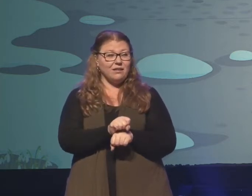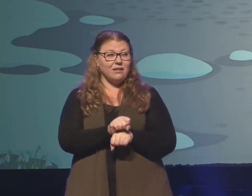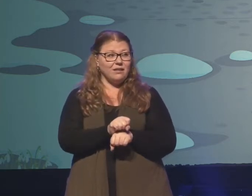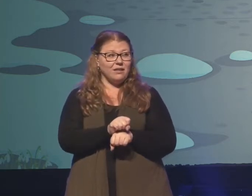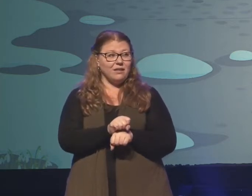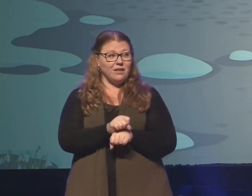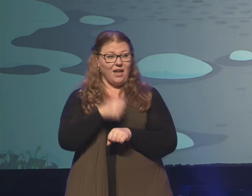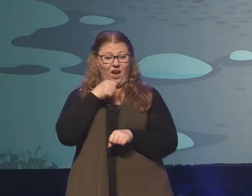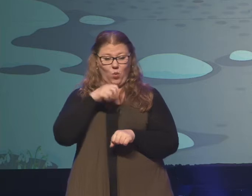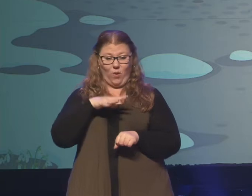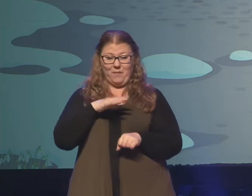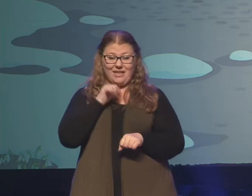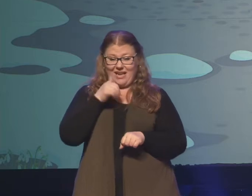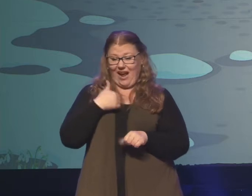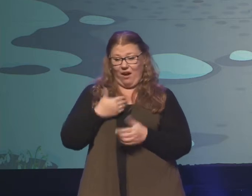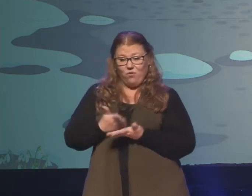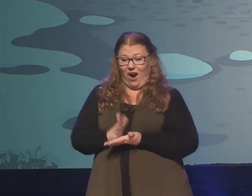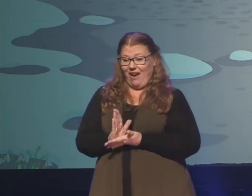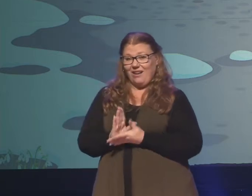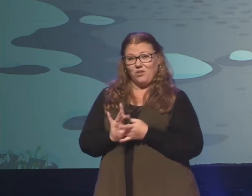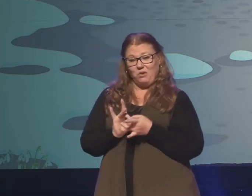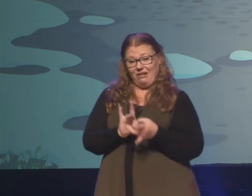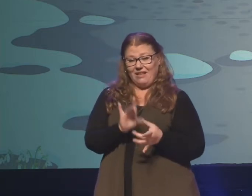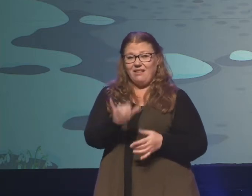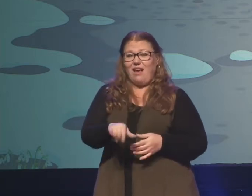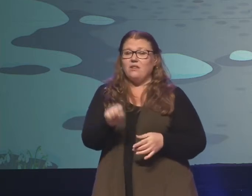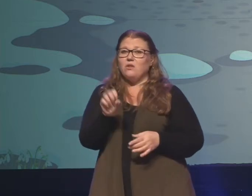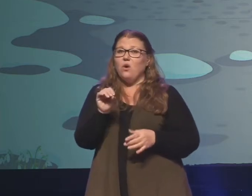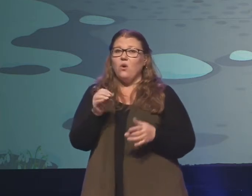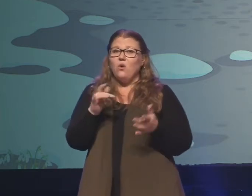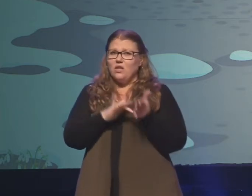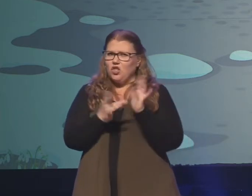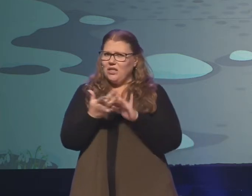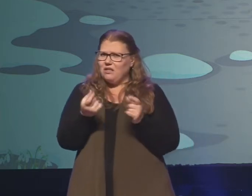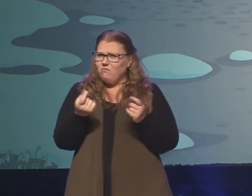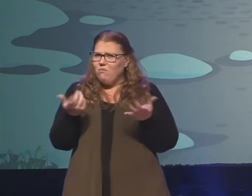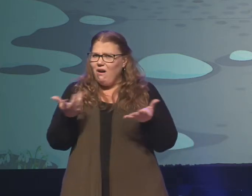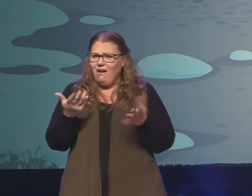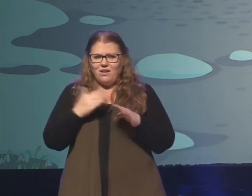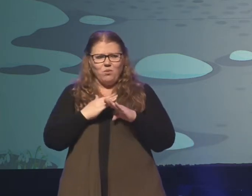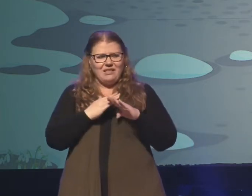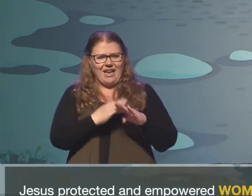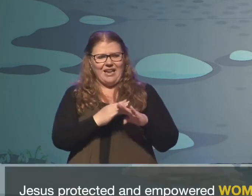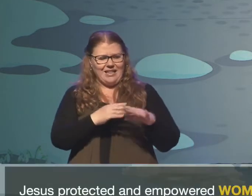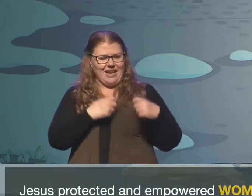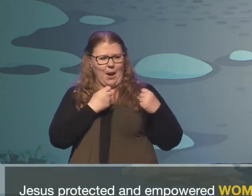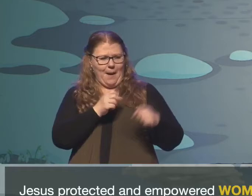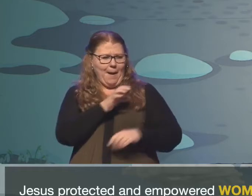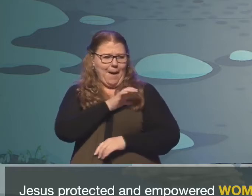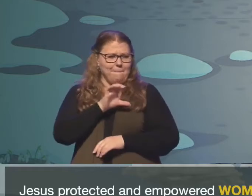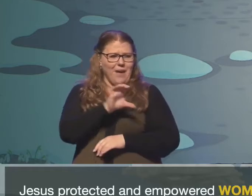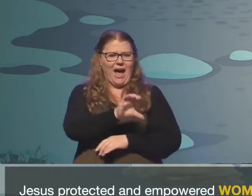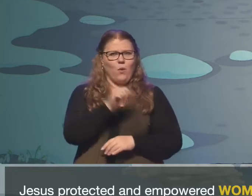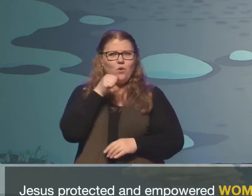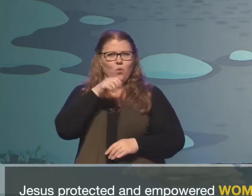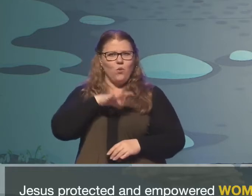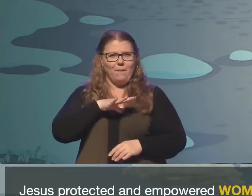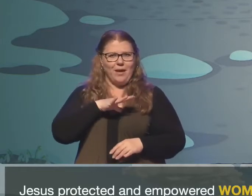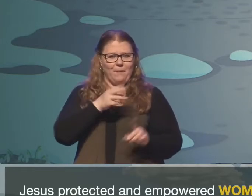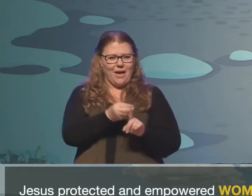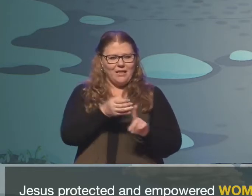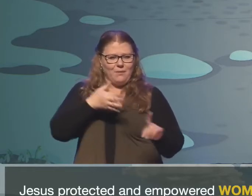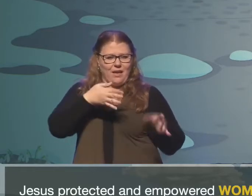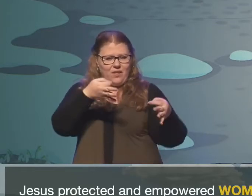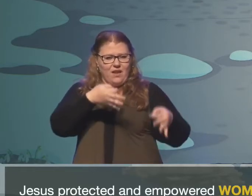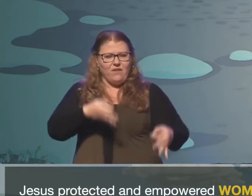And women had very few rights when it came to it. So Jesus, what he's done is he has protected and empowered women by expanding the